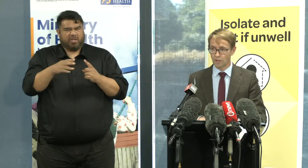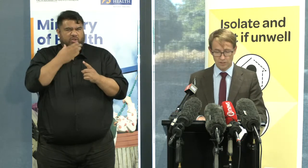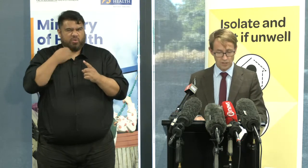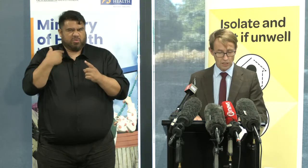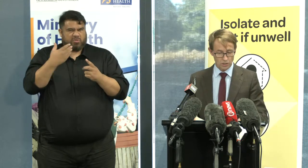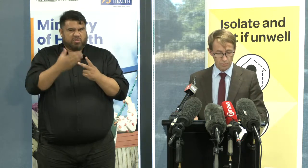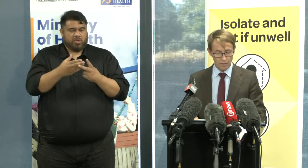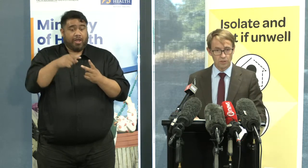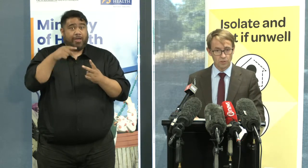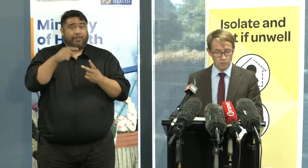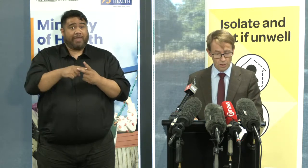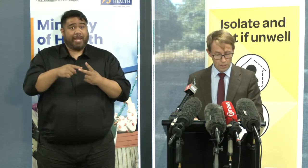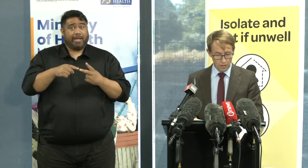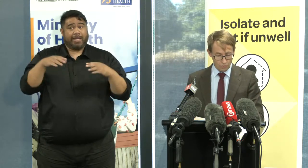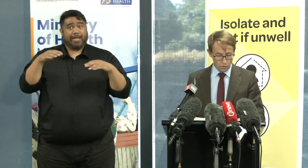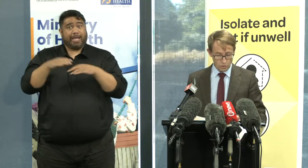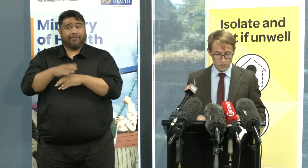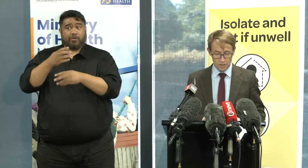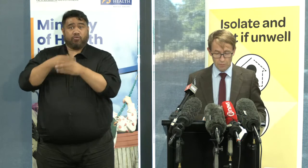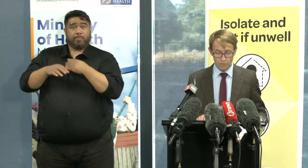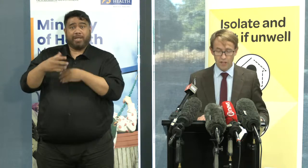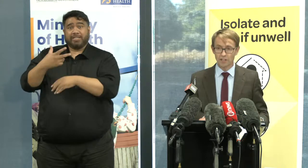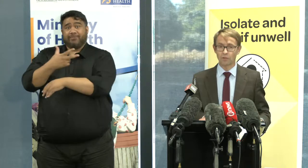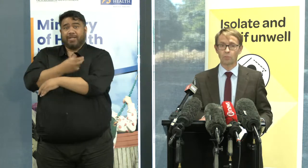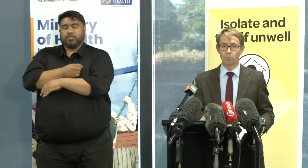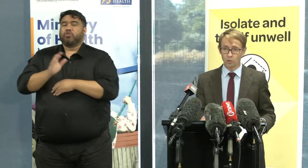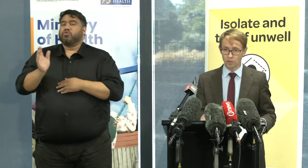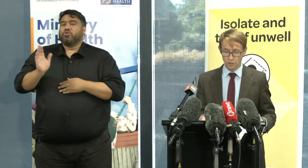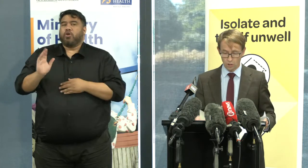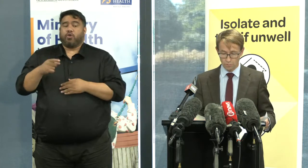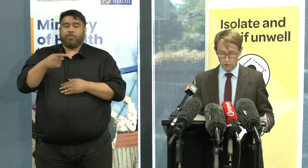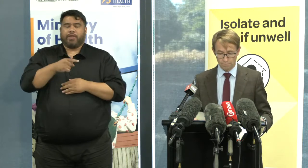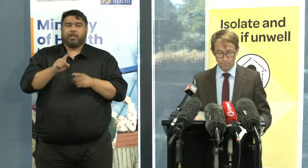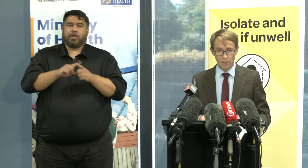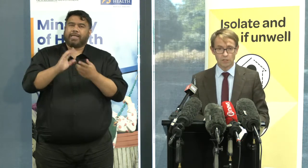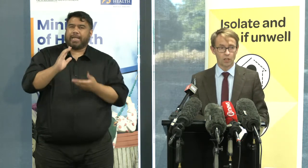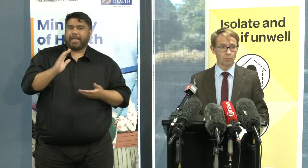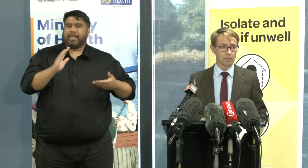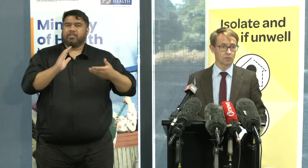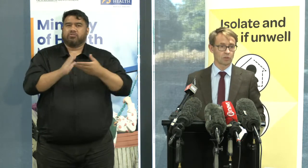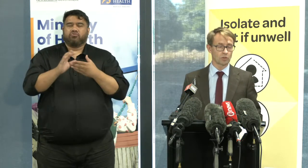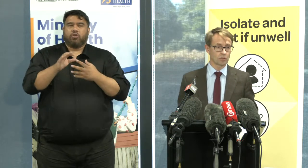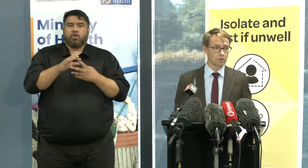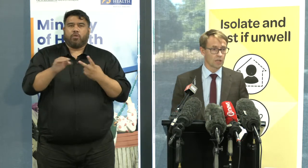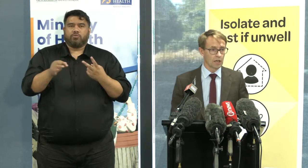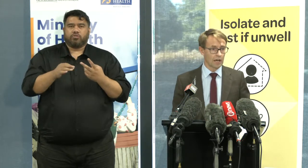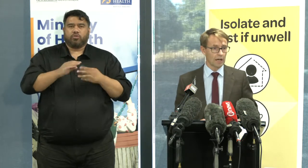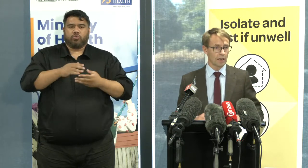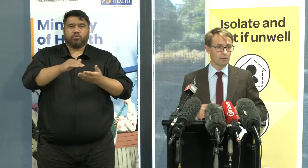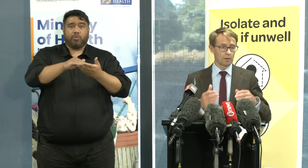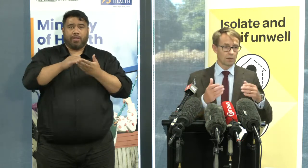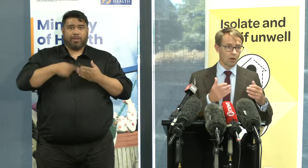substitute for vaccination, but they do, of course, provide another important option to help us reduce